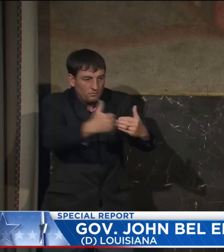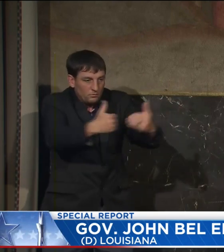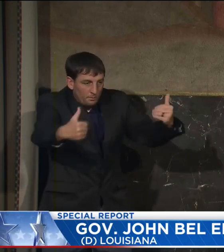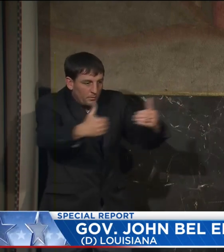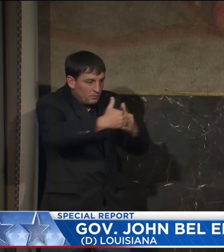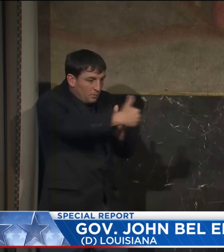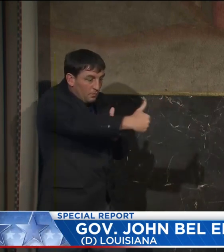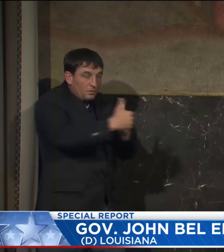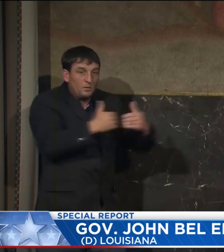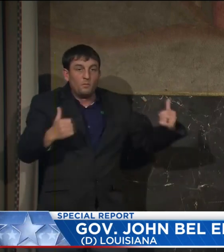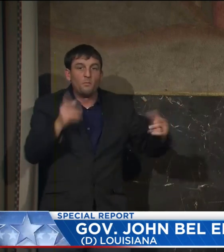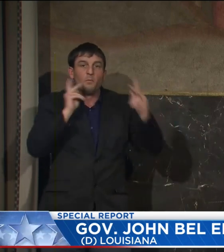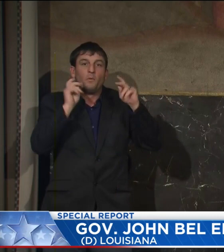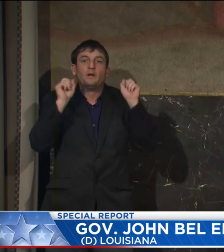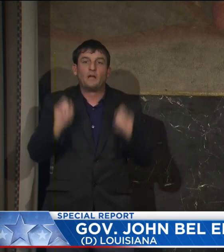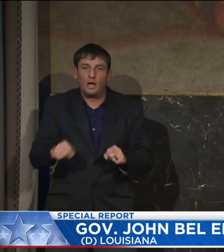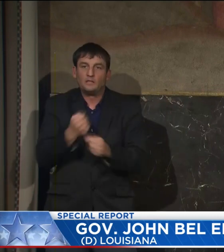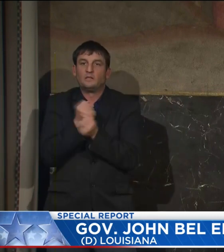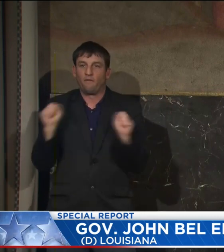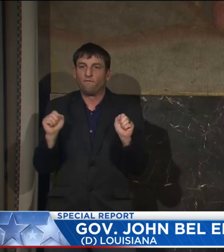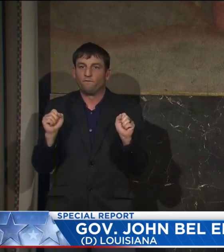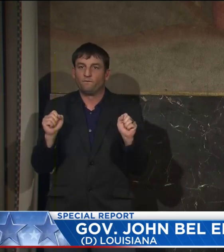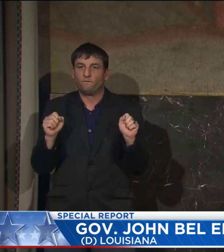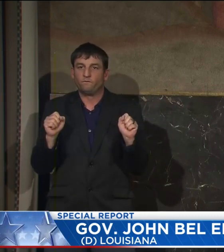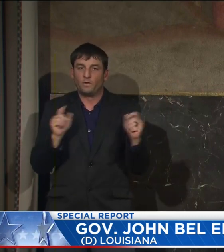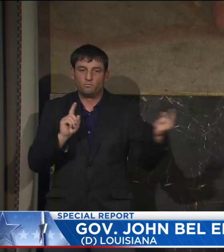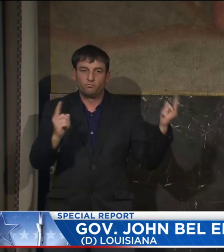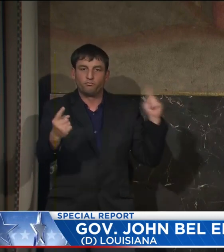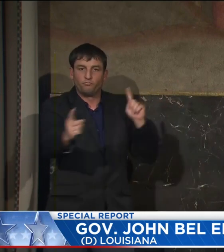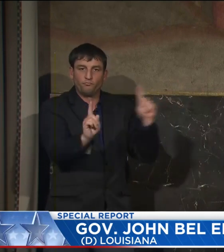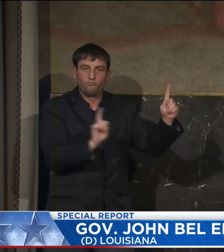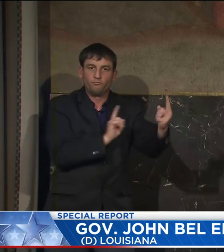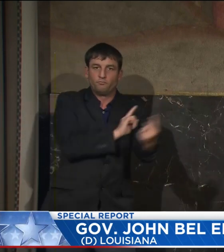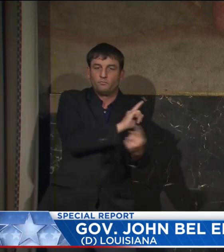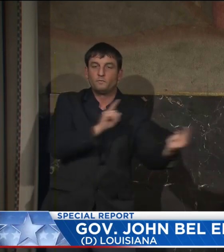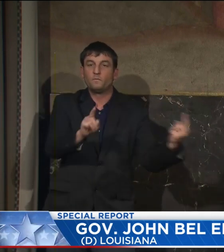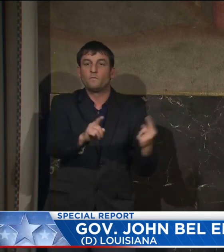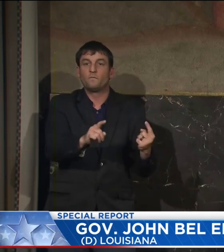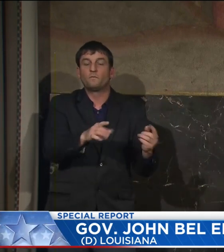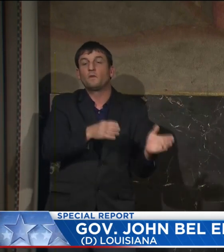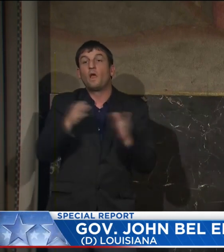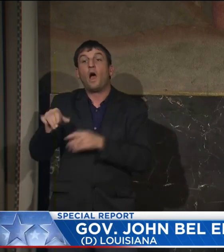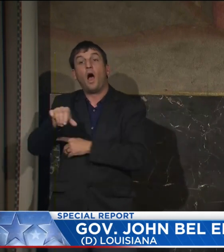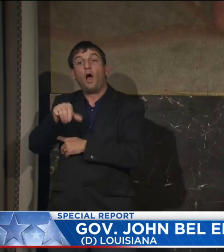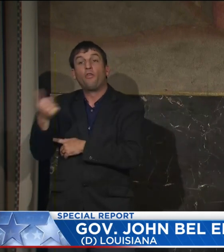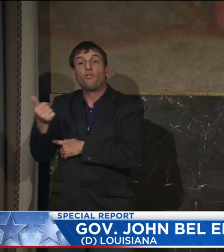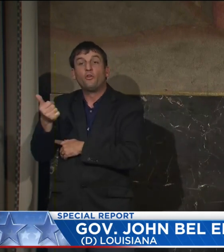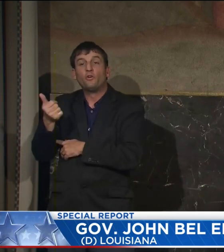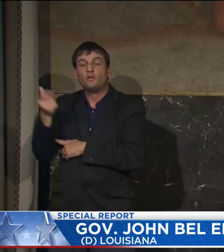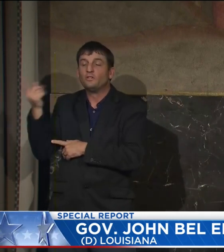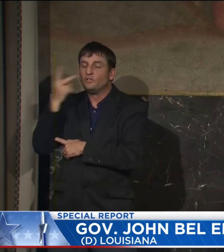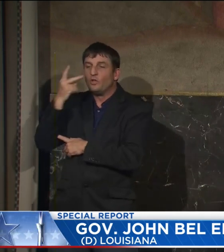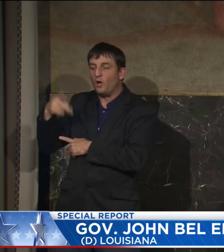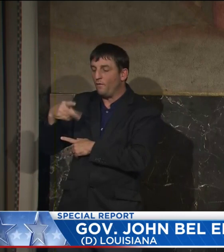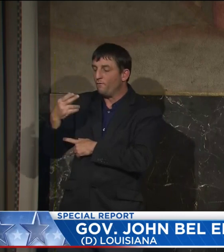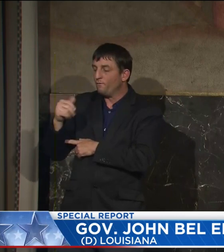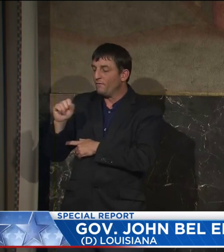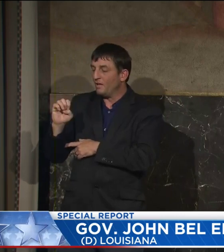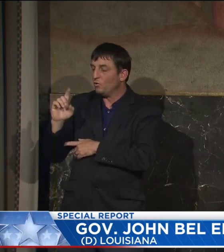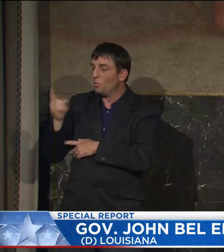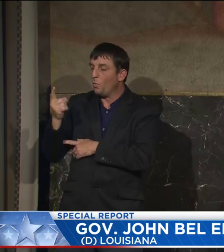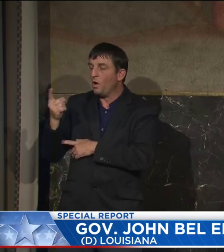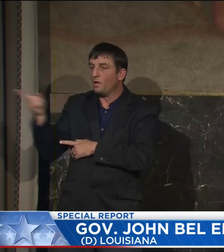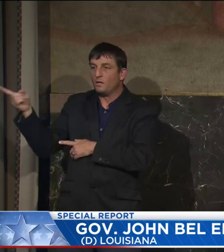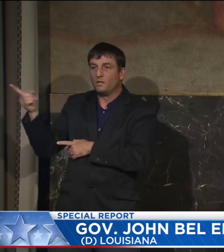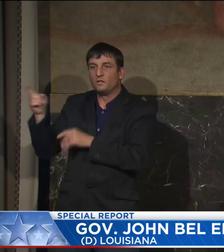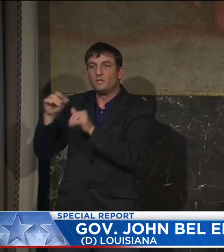businesses safely. I would point out a couple of things that on the Safer at Home slide for Phase 1 that Dr. BU